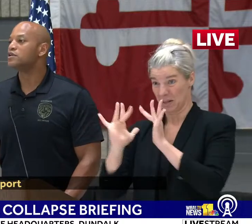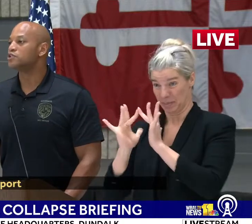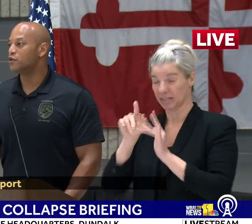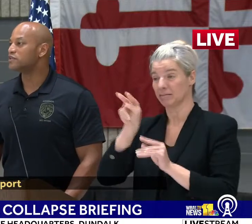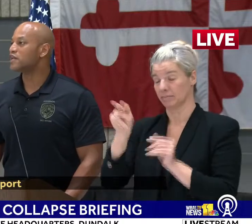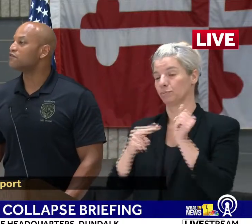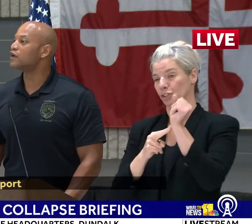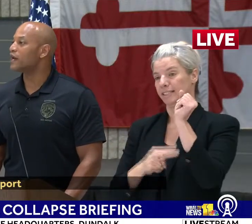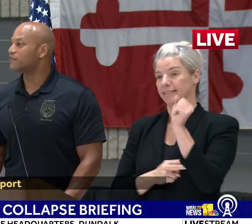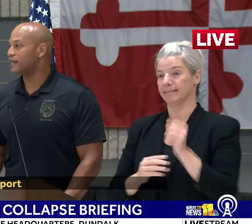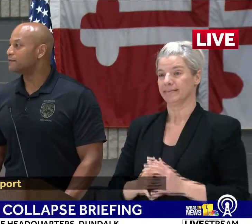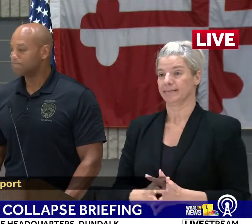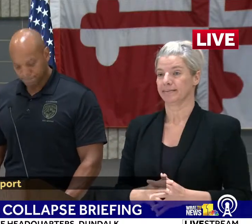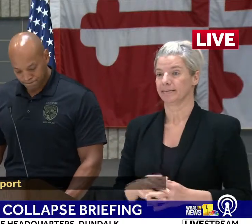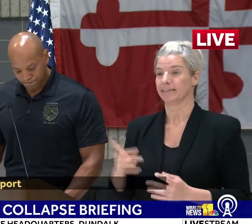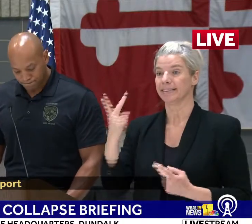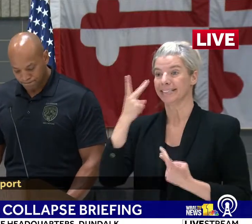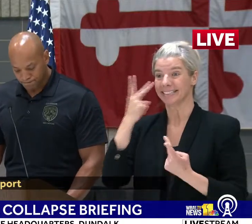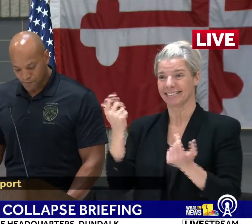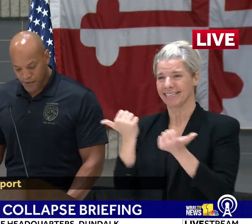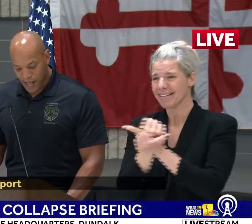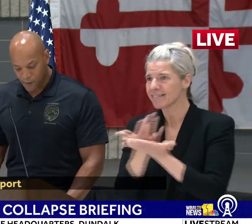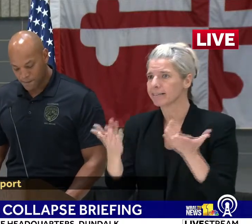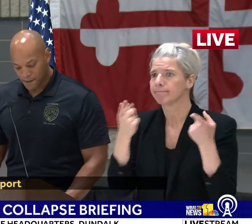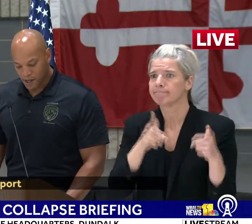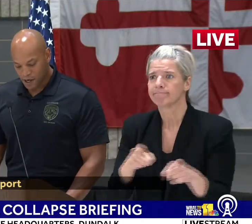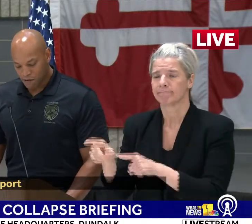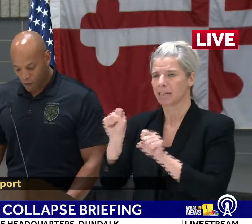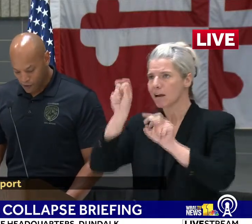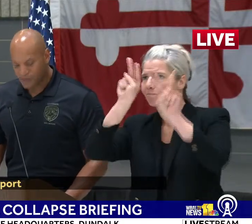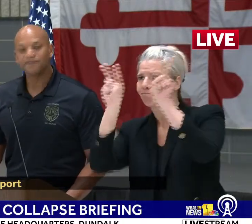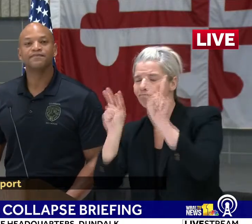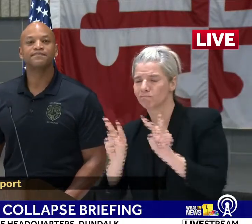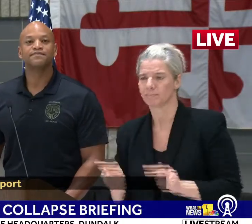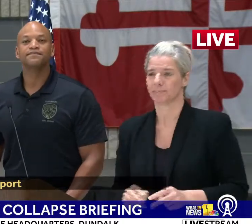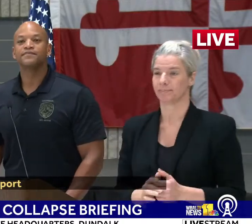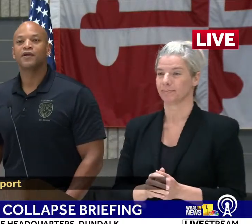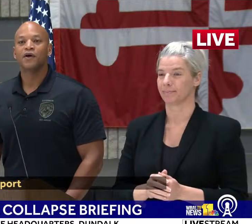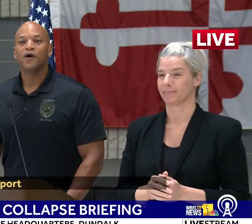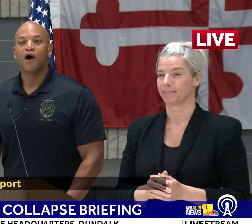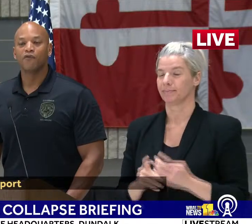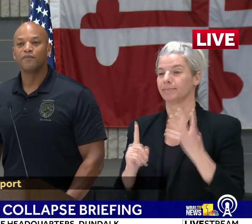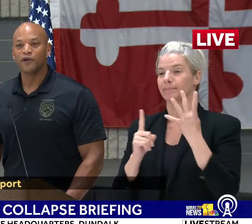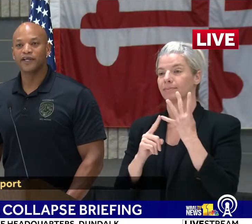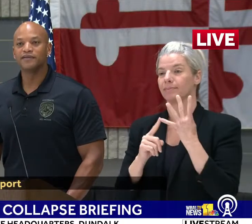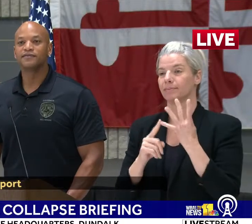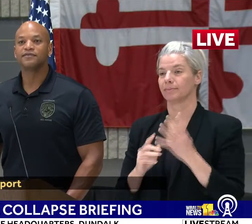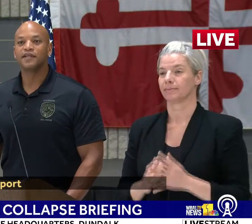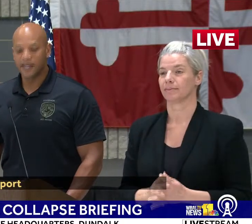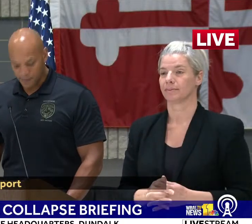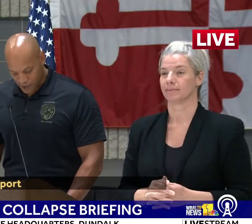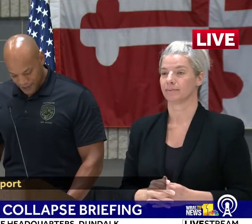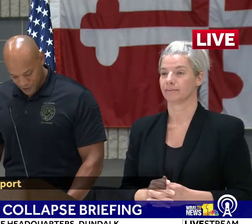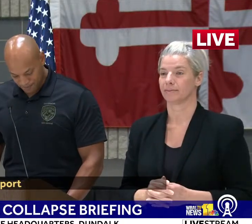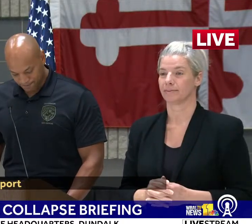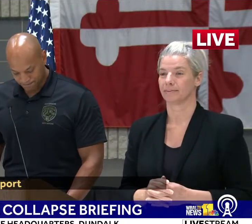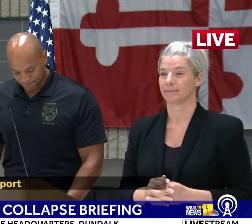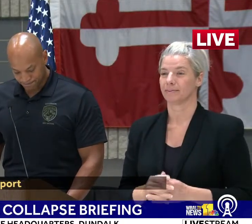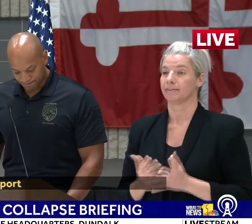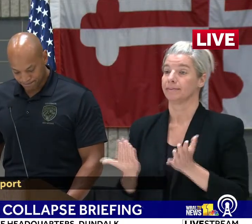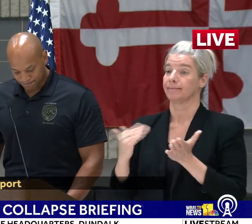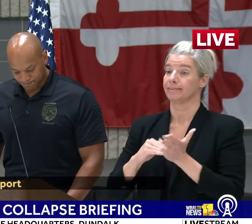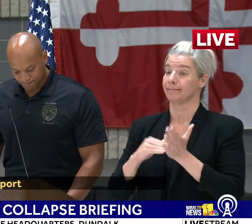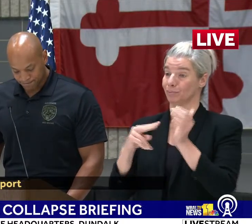response.maryland.gov/bridge so you can stay fully updated. Now, fourth, on rebuilding the Key